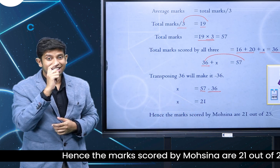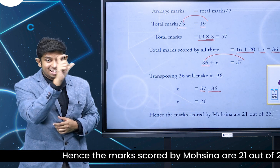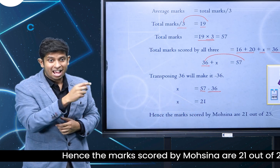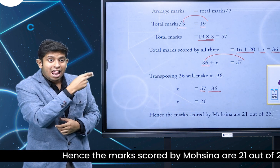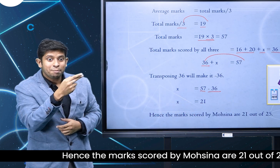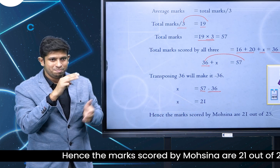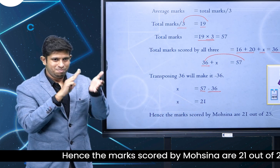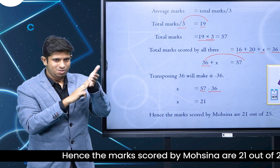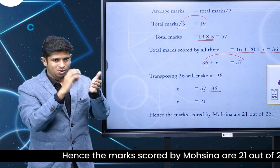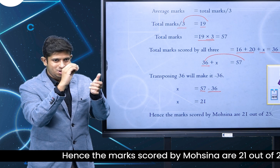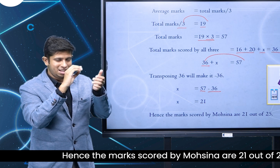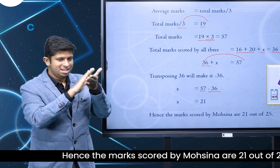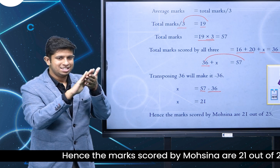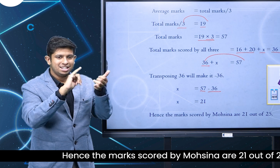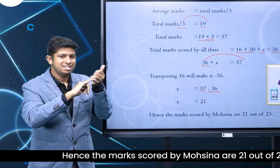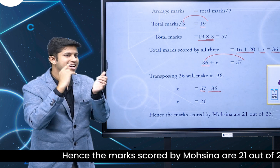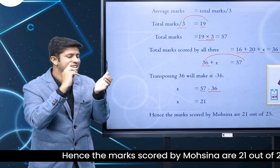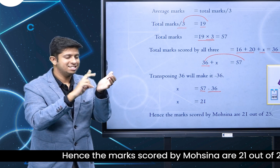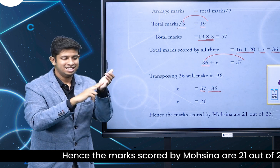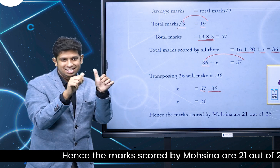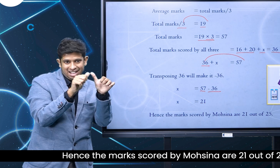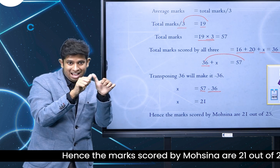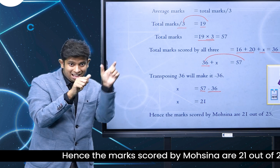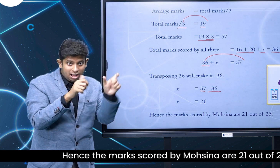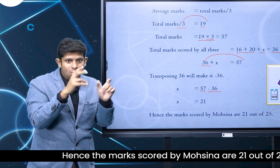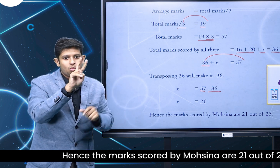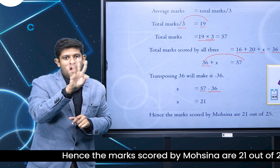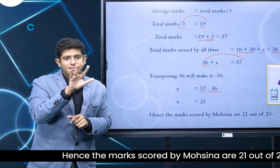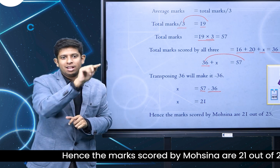Hence the marks scored by Mosina are 21 out of 25.